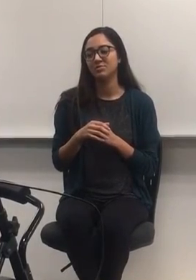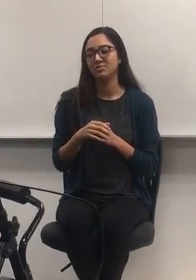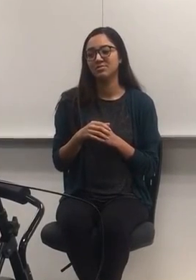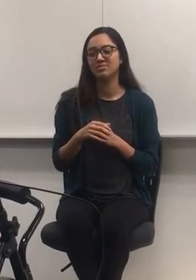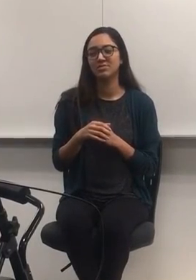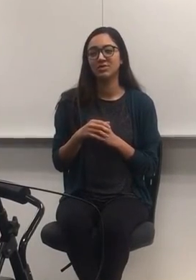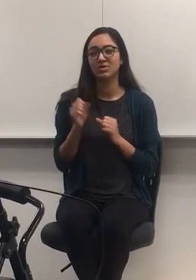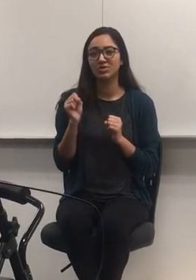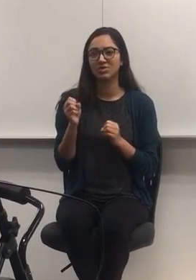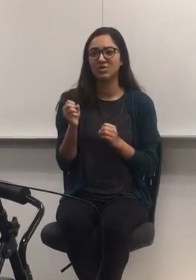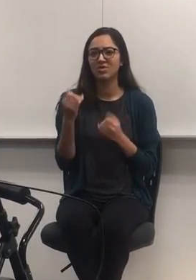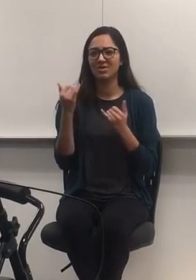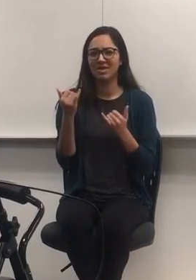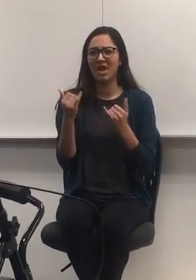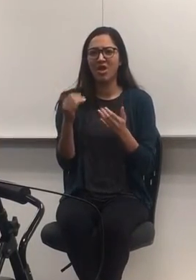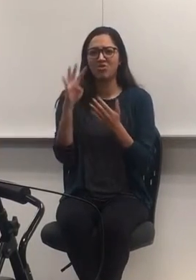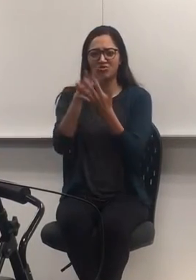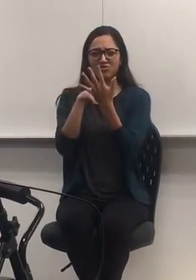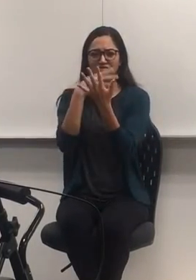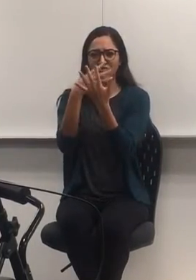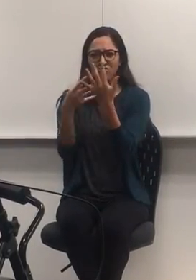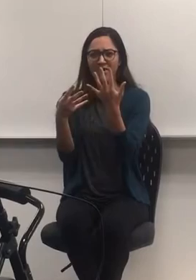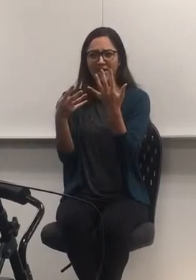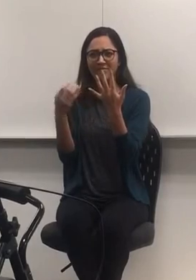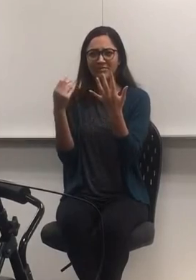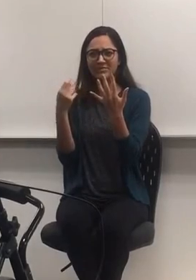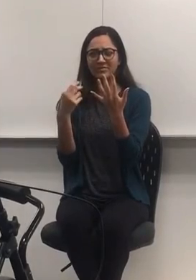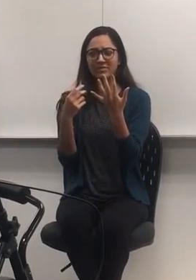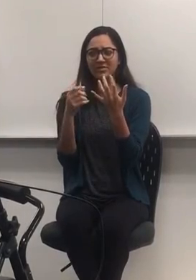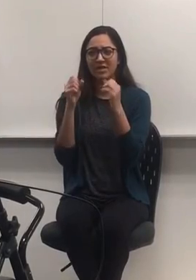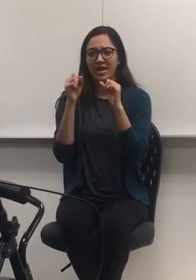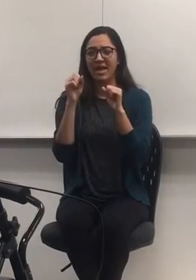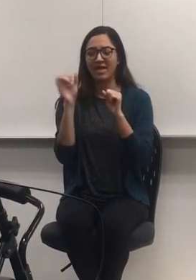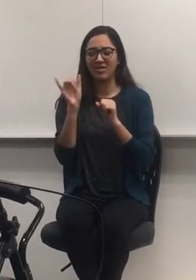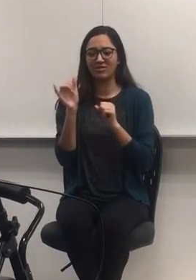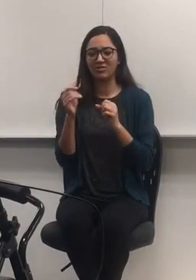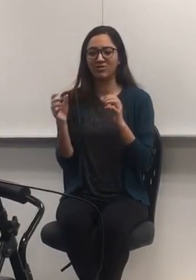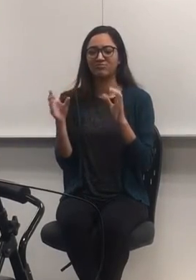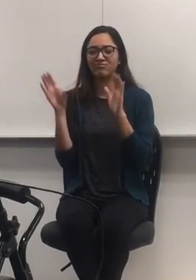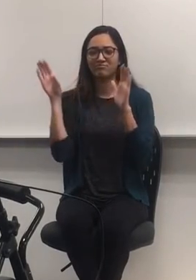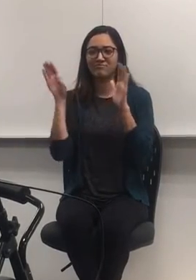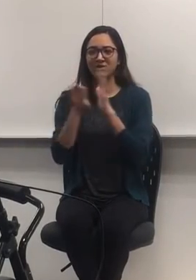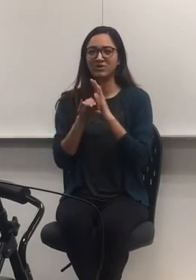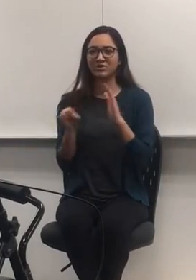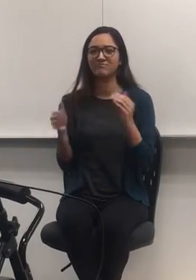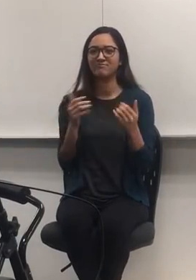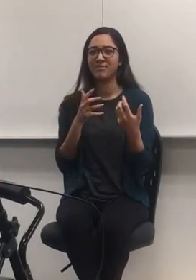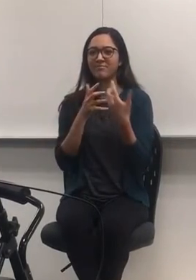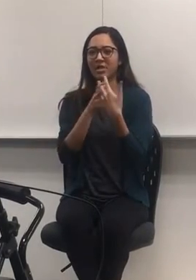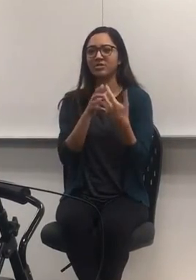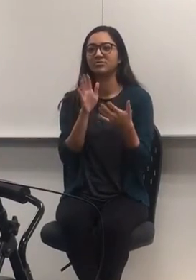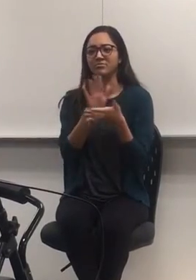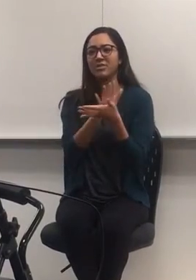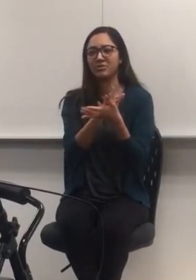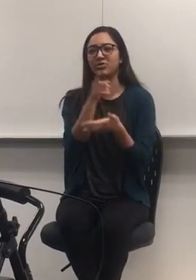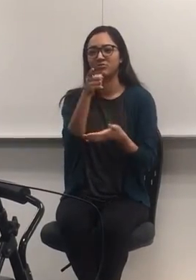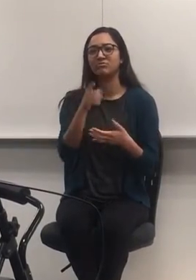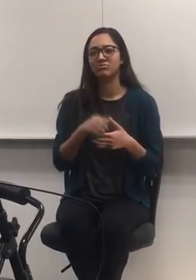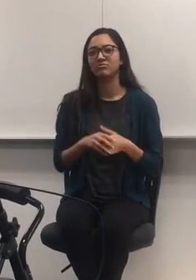see if we can graph this together and see if we get the picture that's on the paper there. Okay? Well, the first point I'm going to